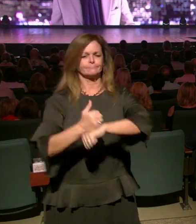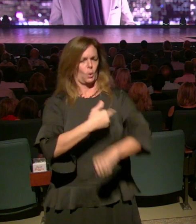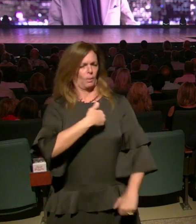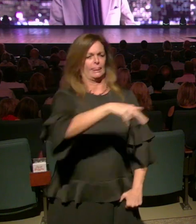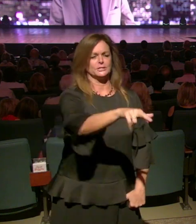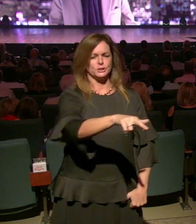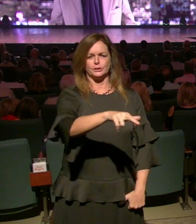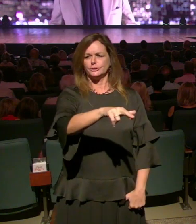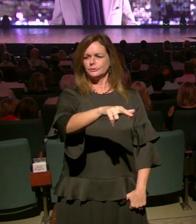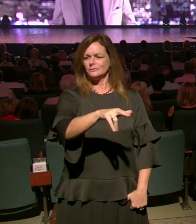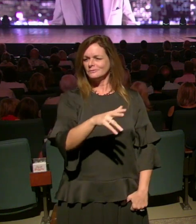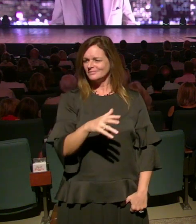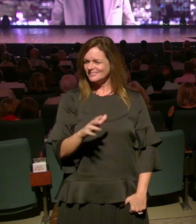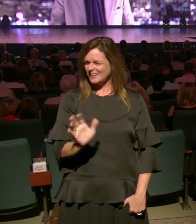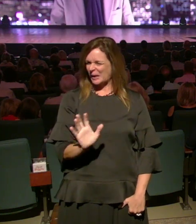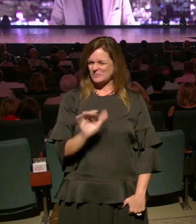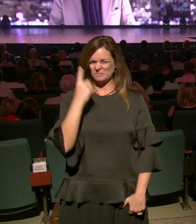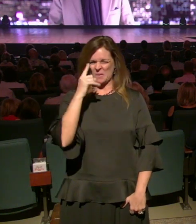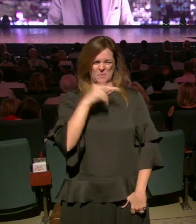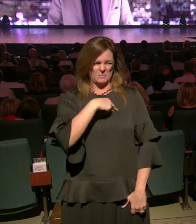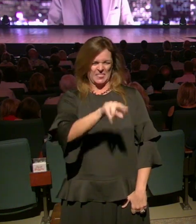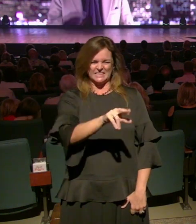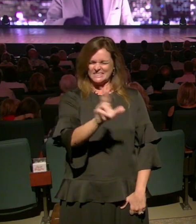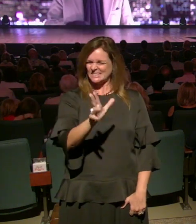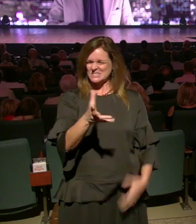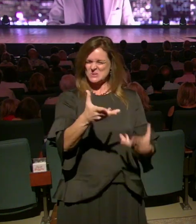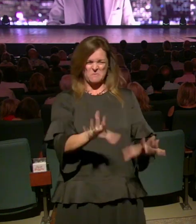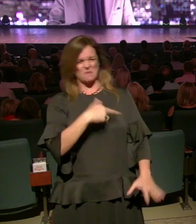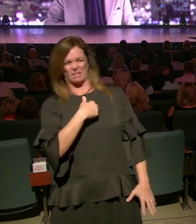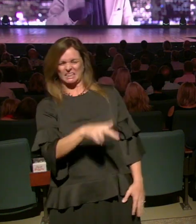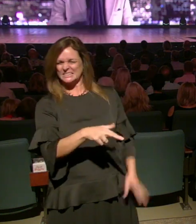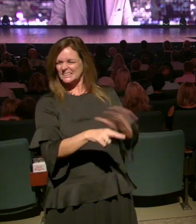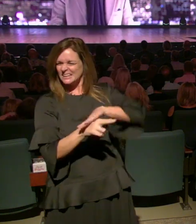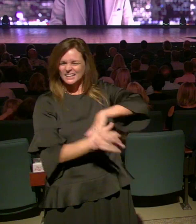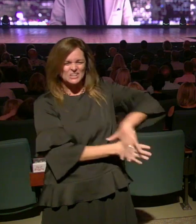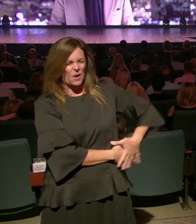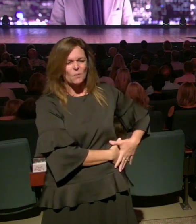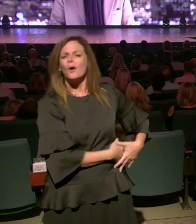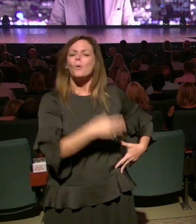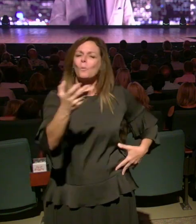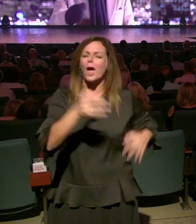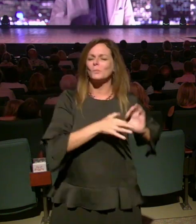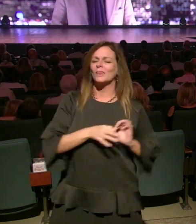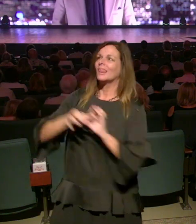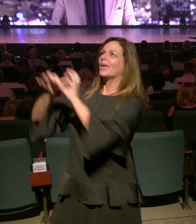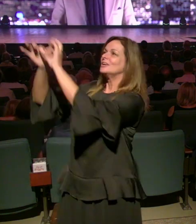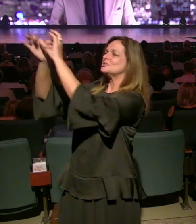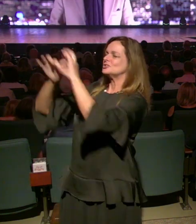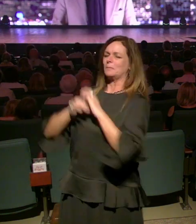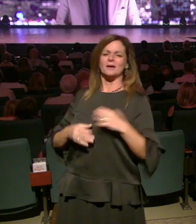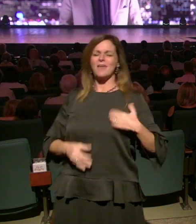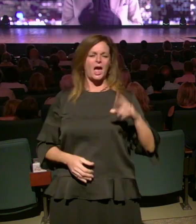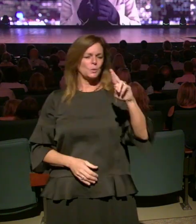enough religion and religious people before he came. He was born to restart a relationship between you and God,